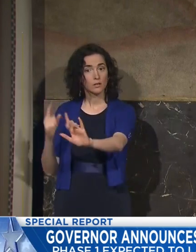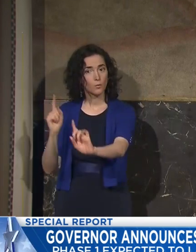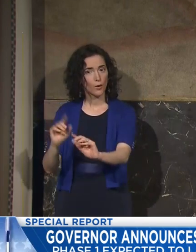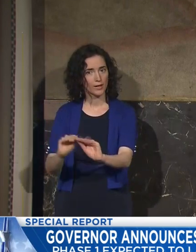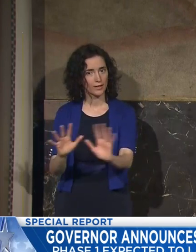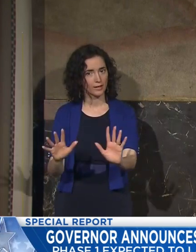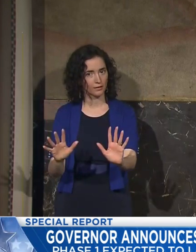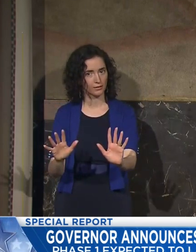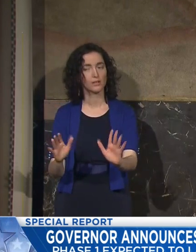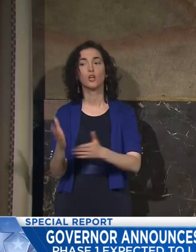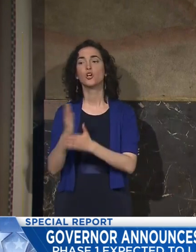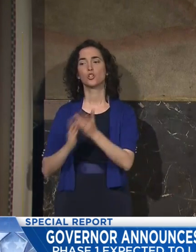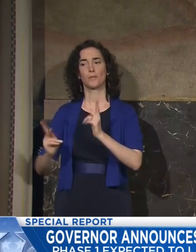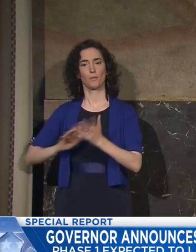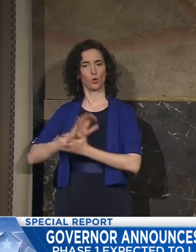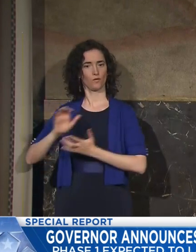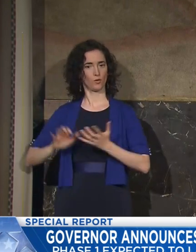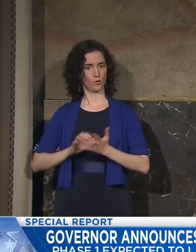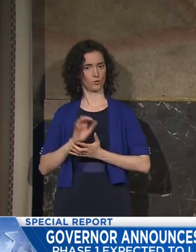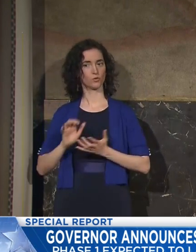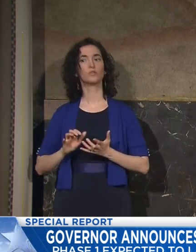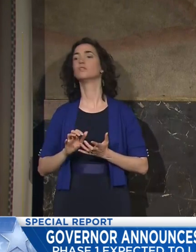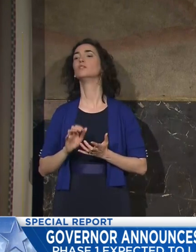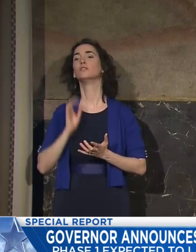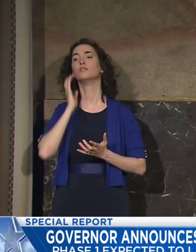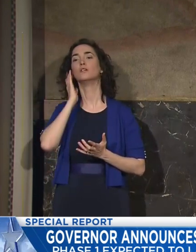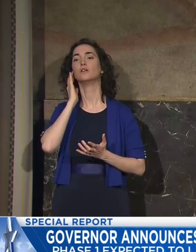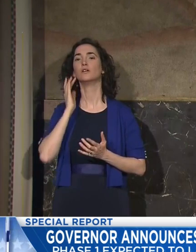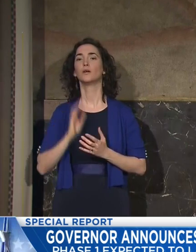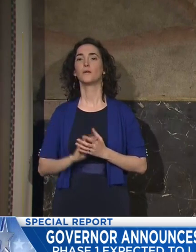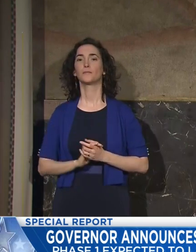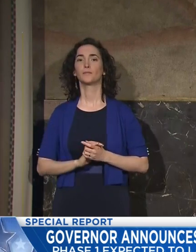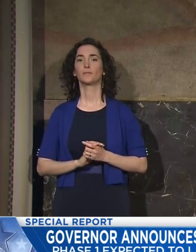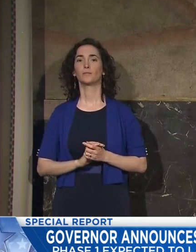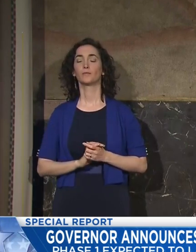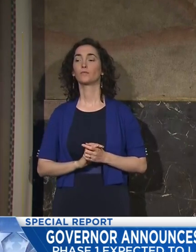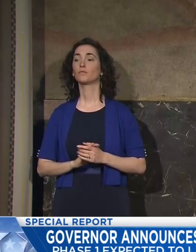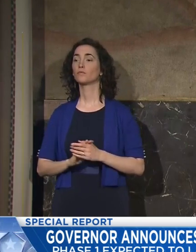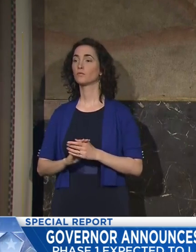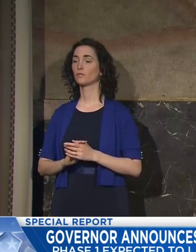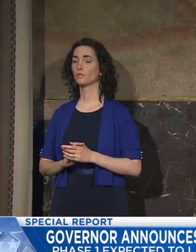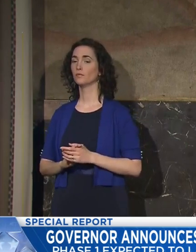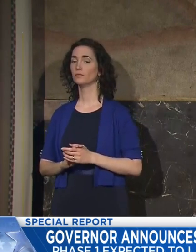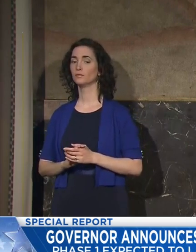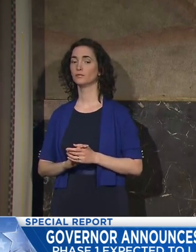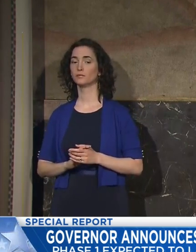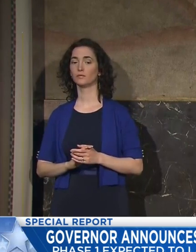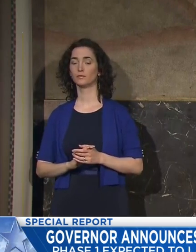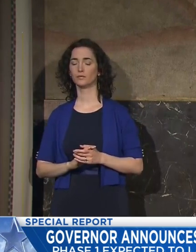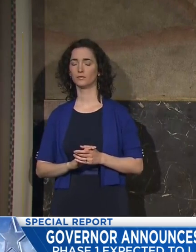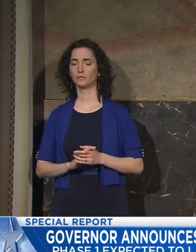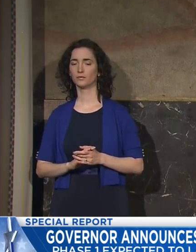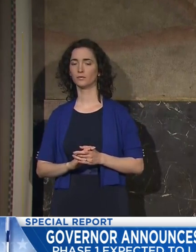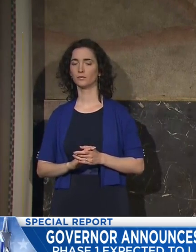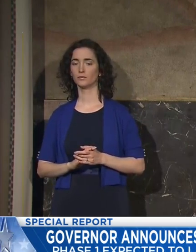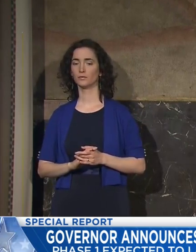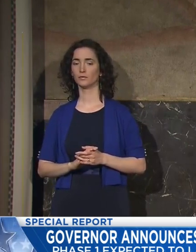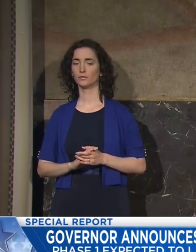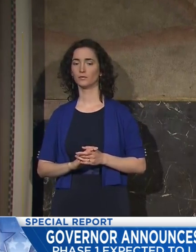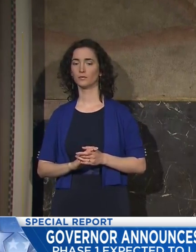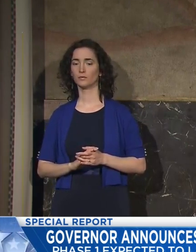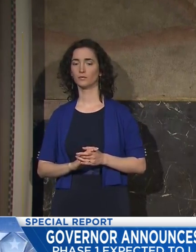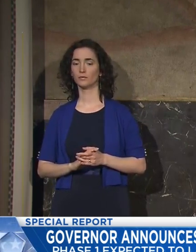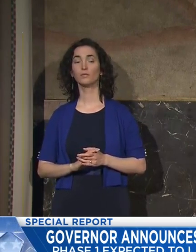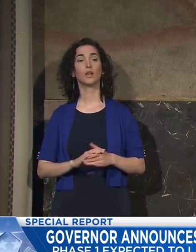some confusion about this. With the exception of gaming establishments, no church leader or business owner is required